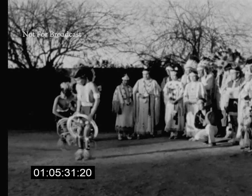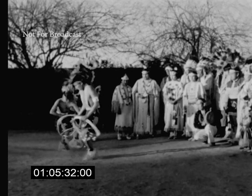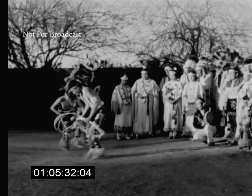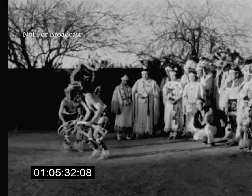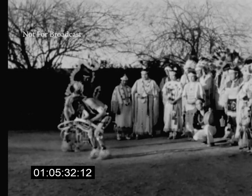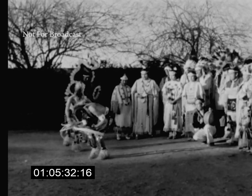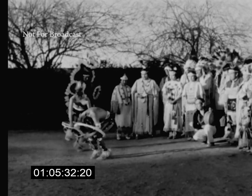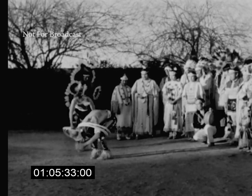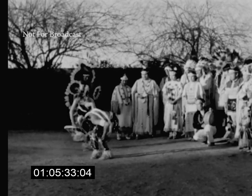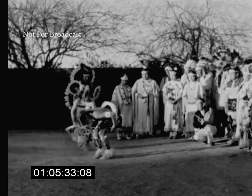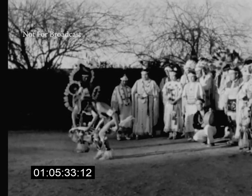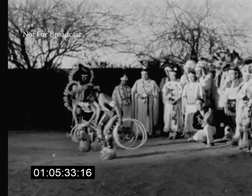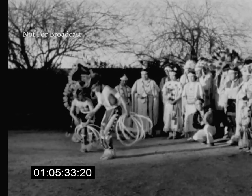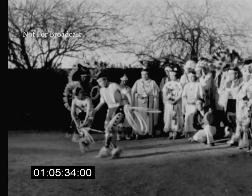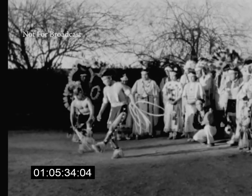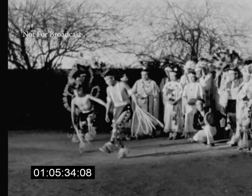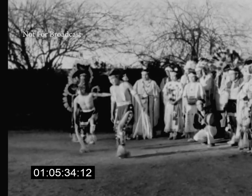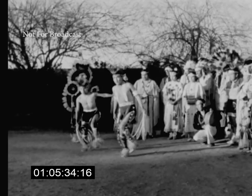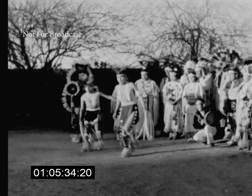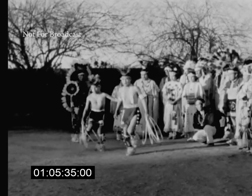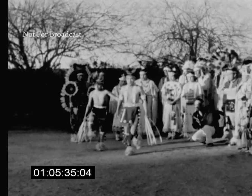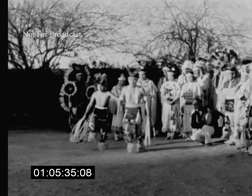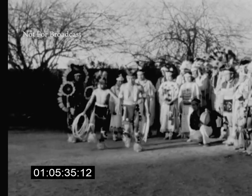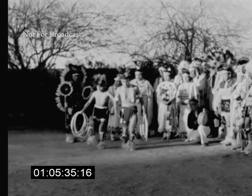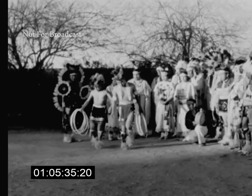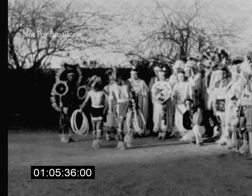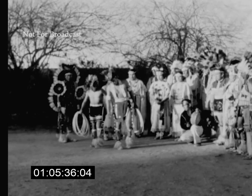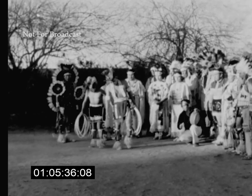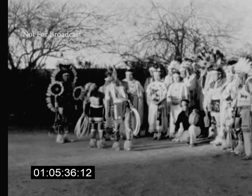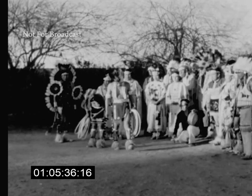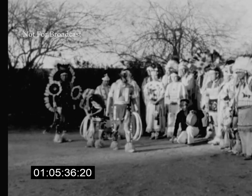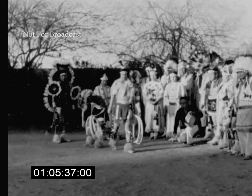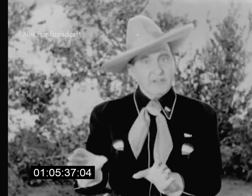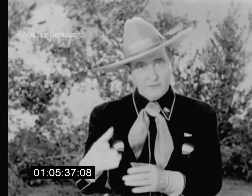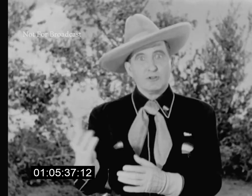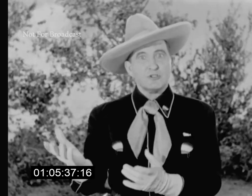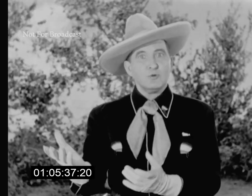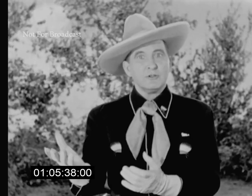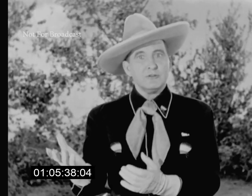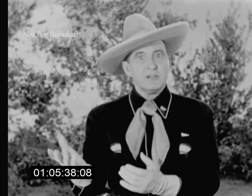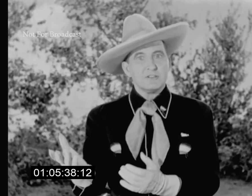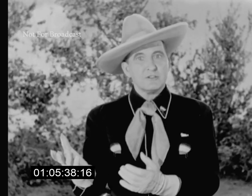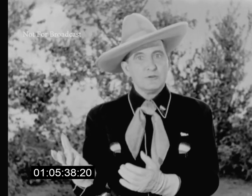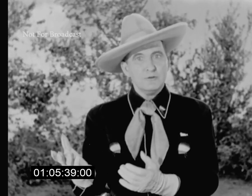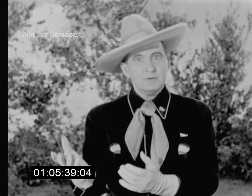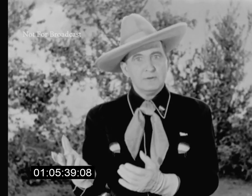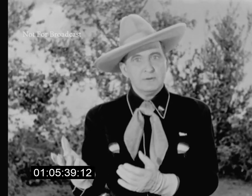which are necessary in the education of a hunter and warrior. Well, they have to go to school, the youngsters do.